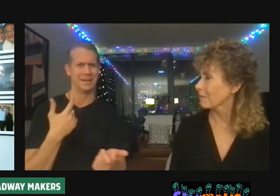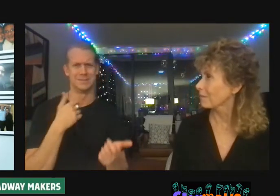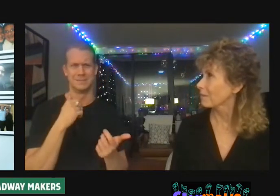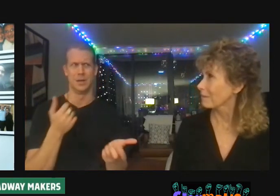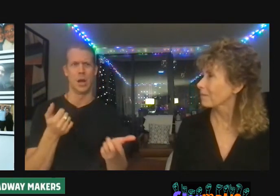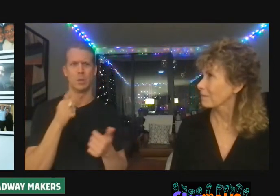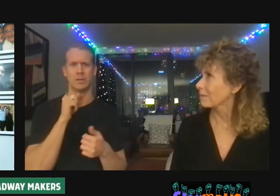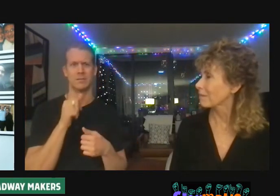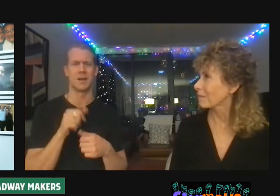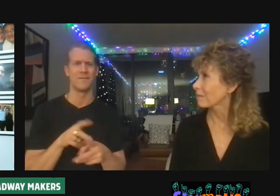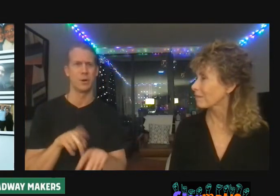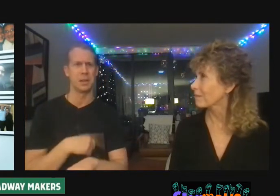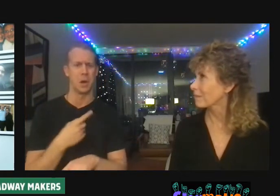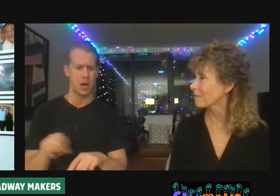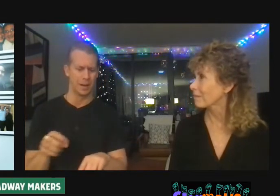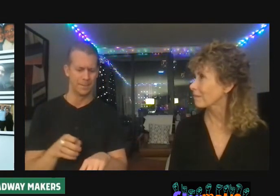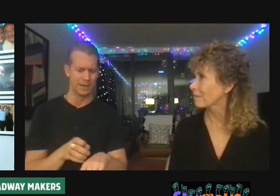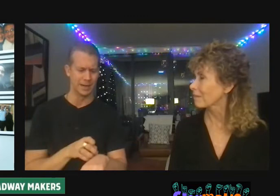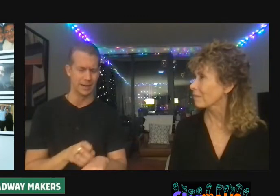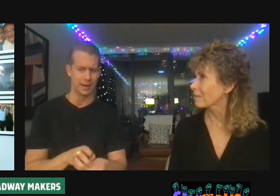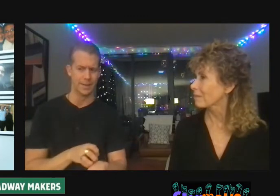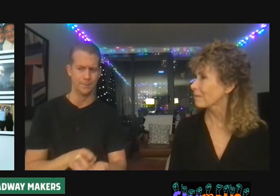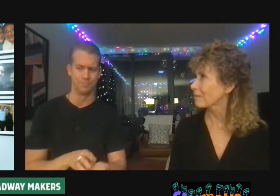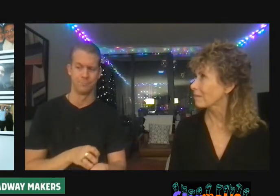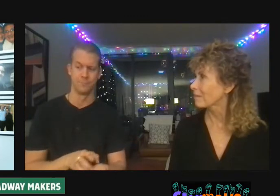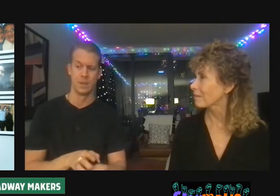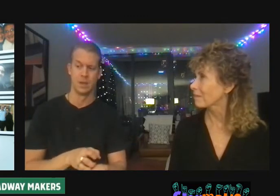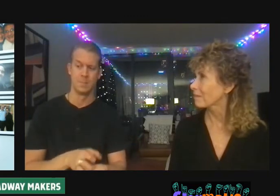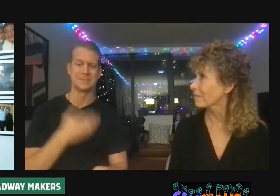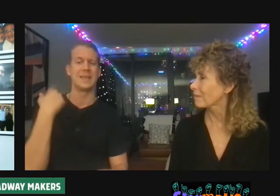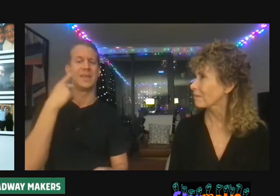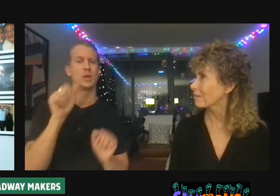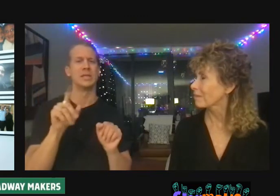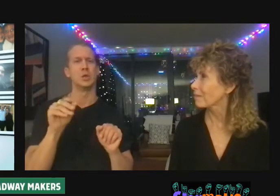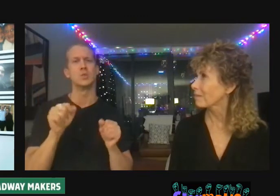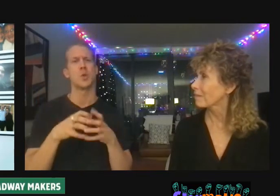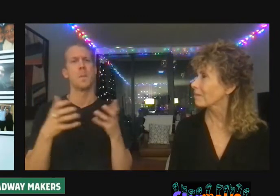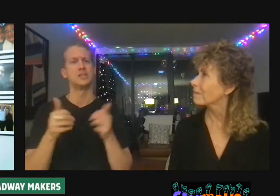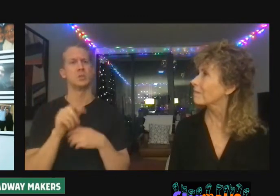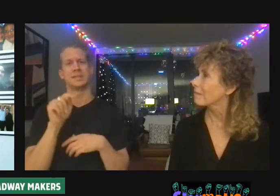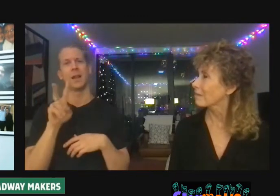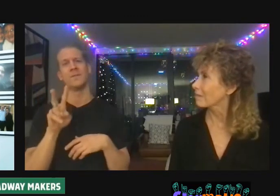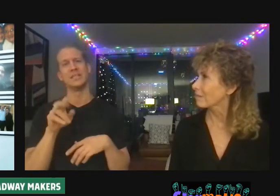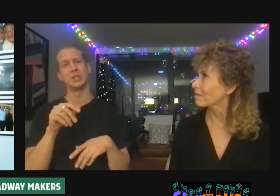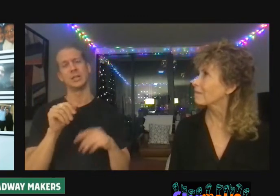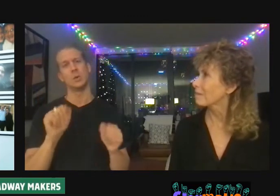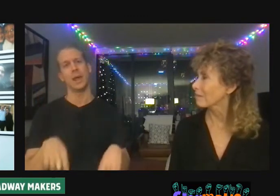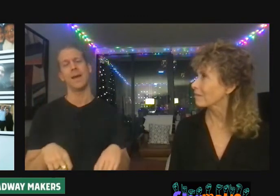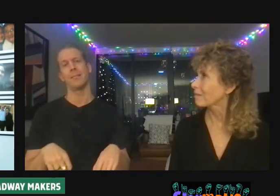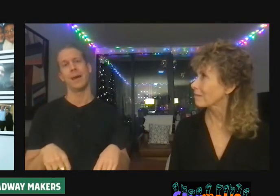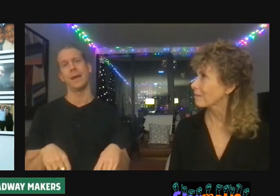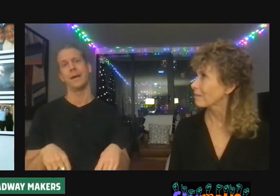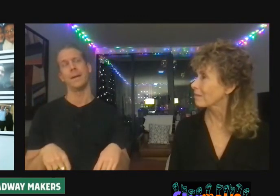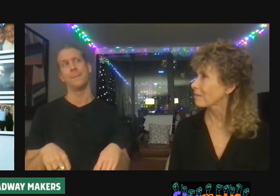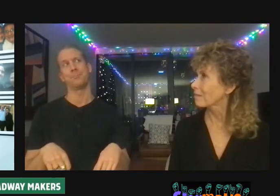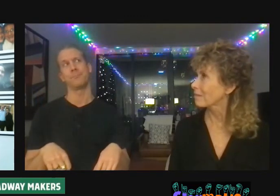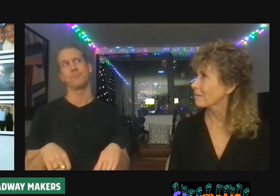long? I mean, not very long, but because I think you can do so much with television. You